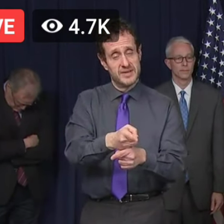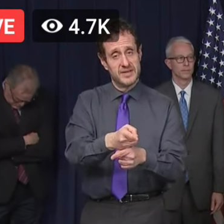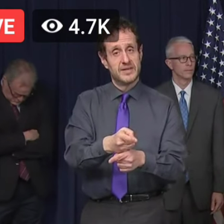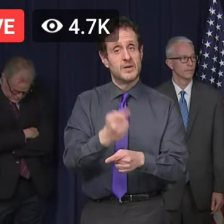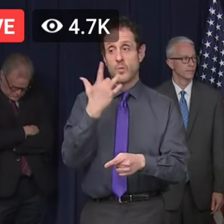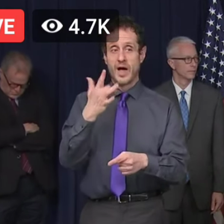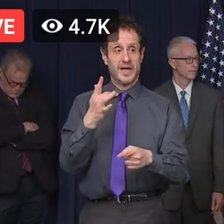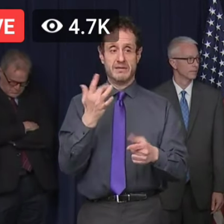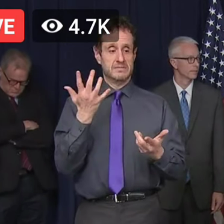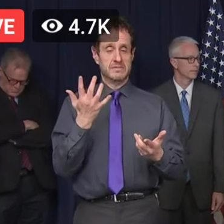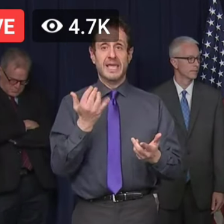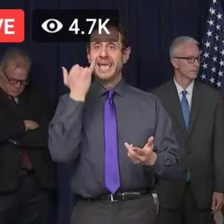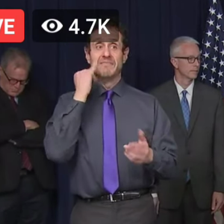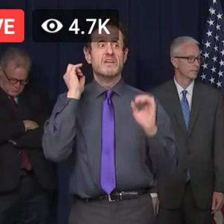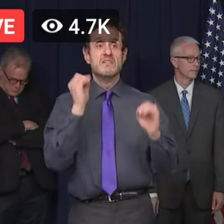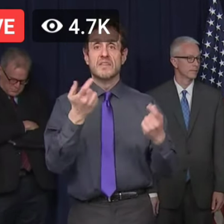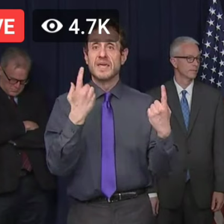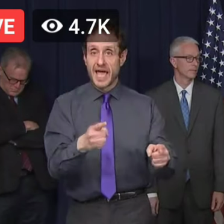out, but now it's like,